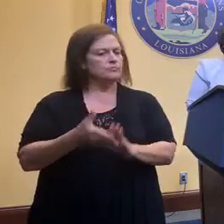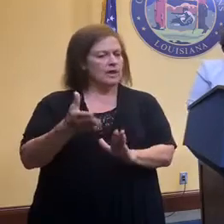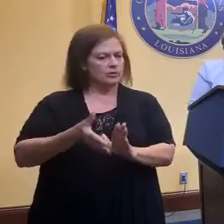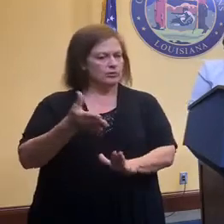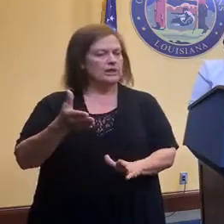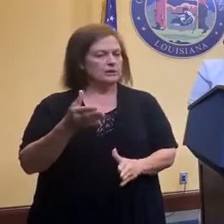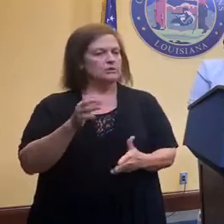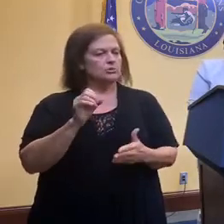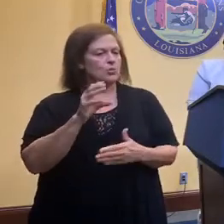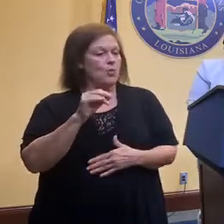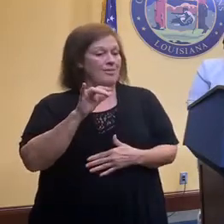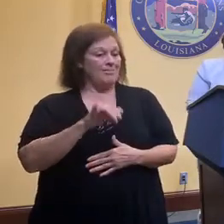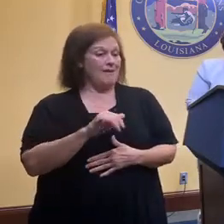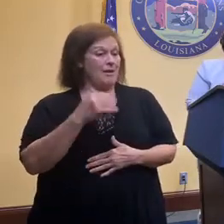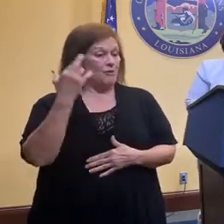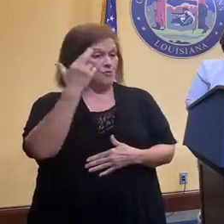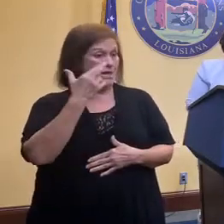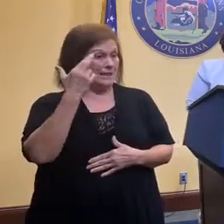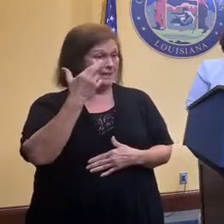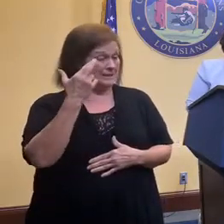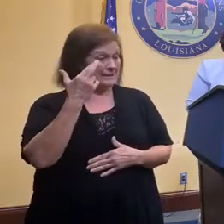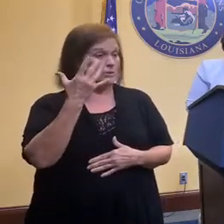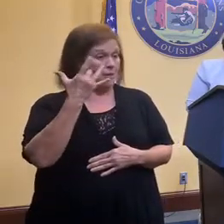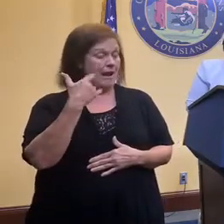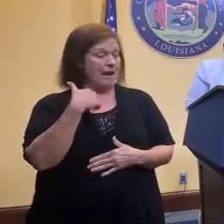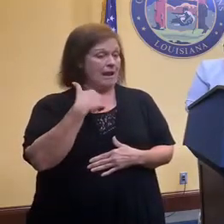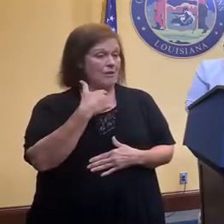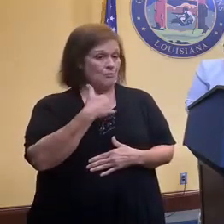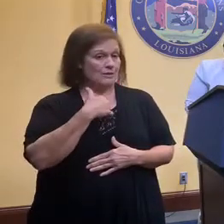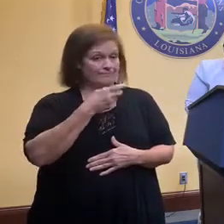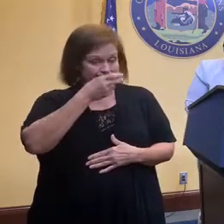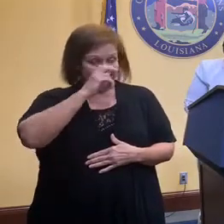that, again, is a non-negotiable at this time.